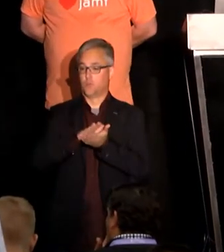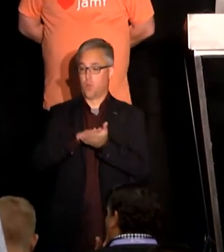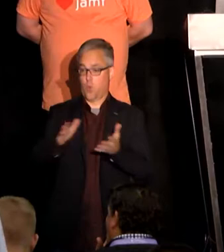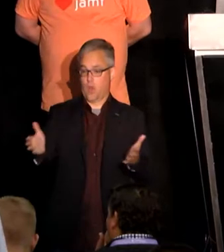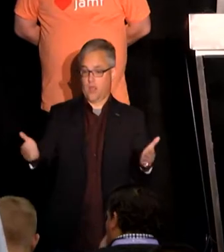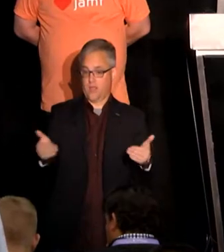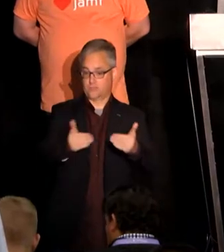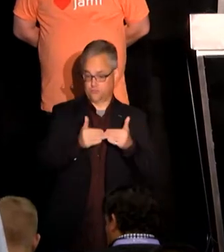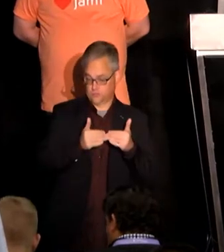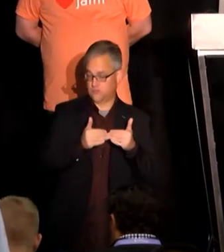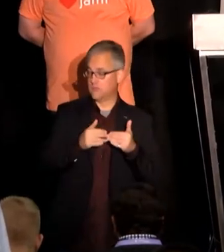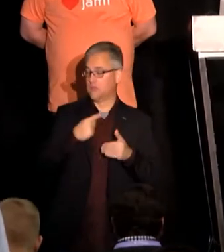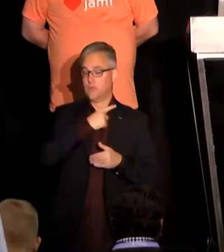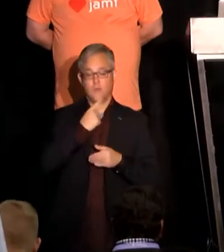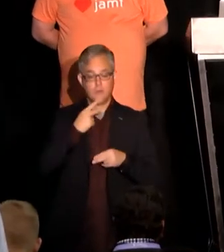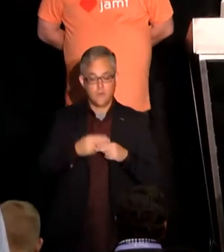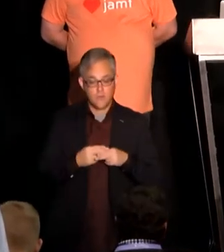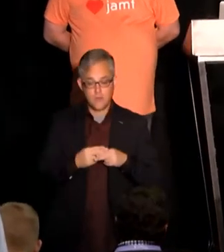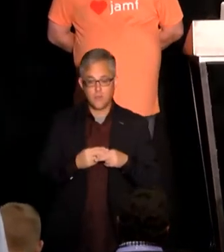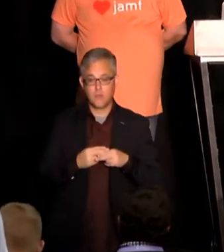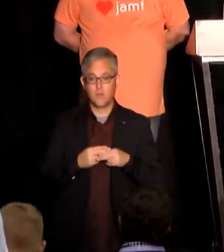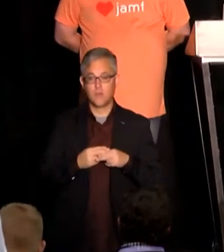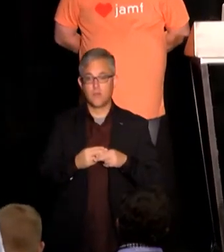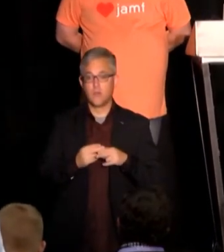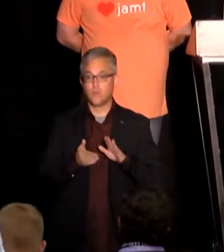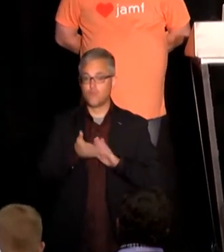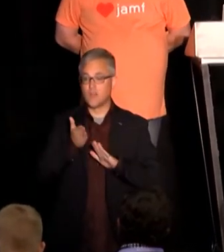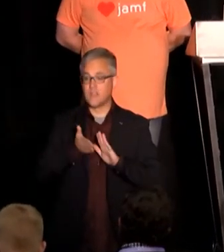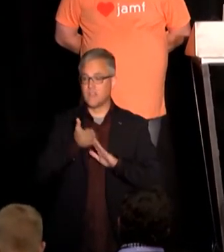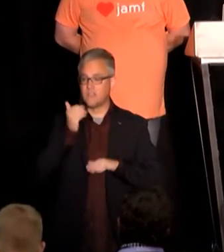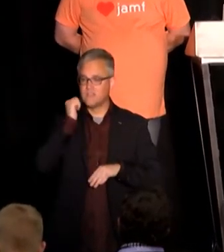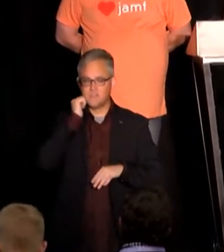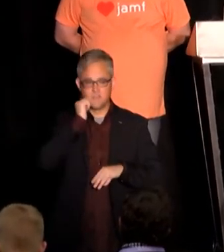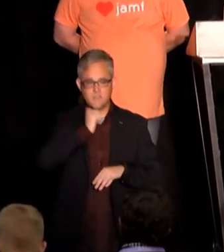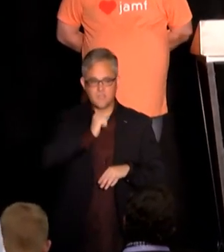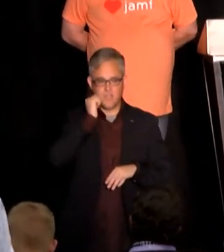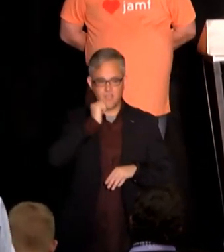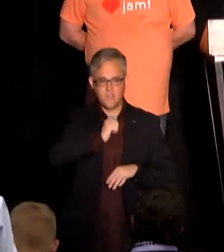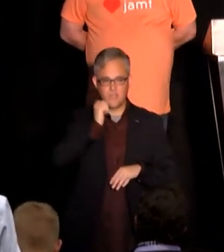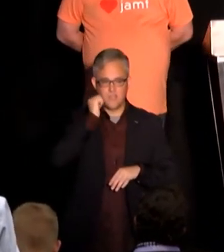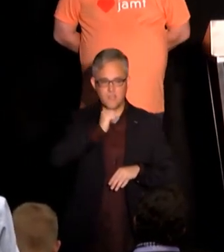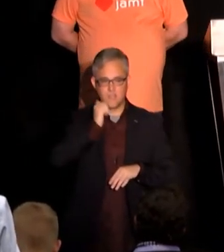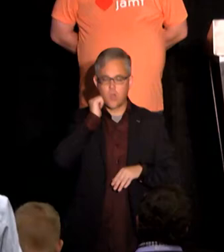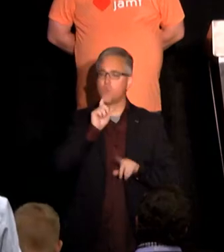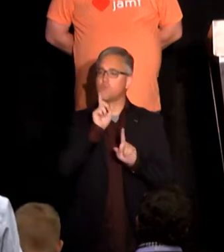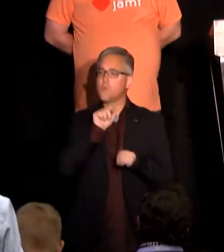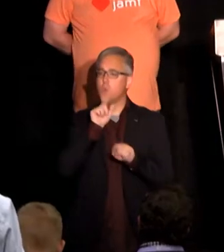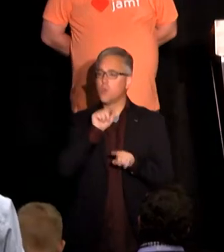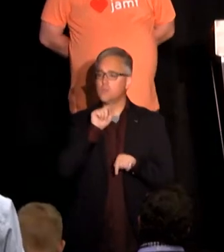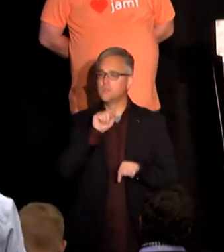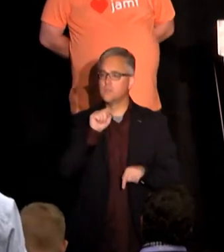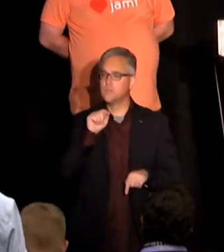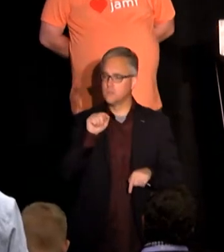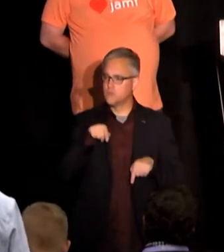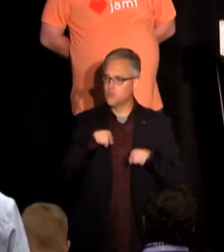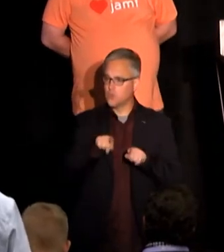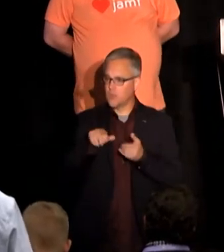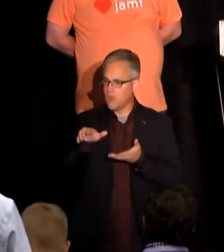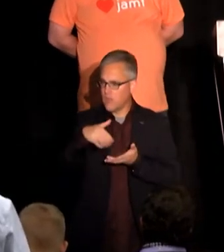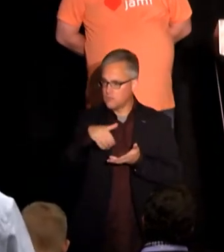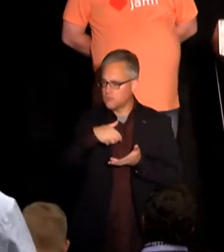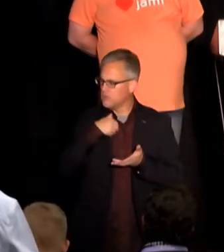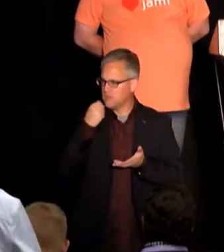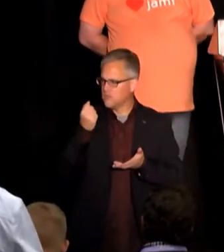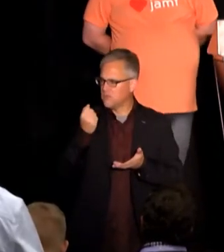you said something about you were running daily reports during collection. Yes. That maybe I didn't